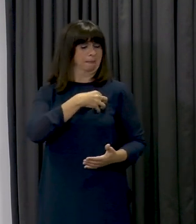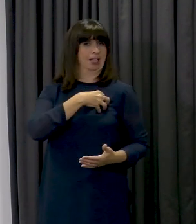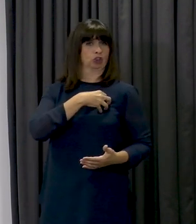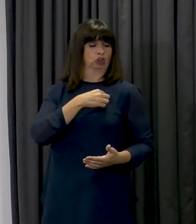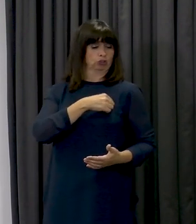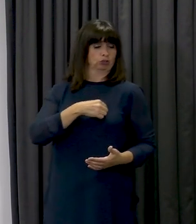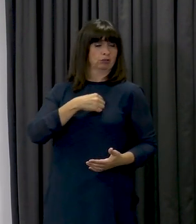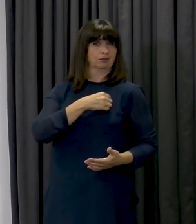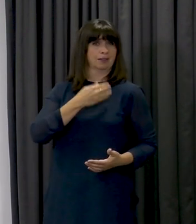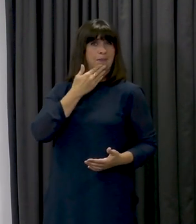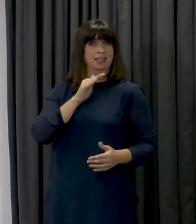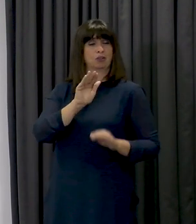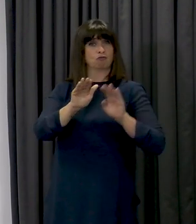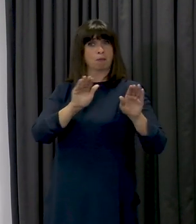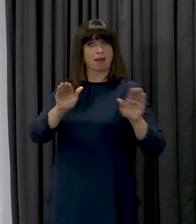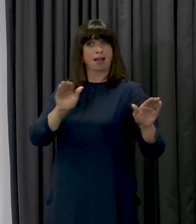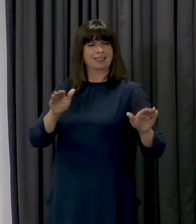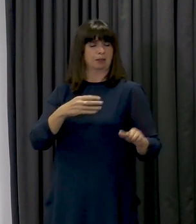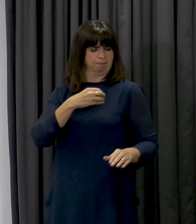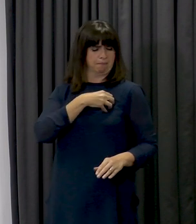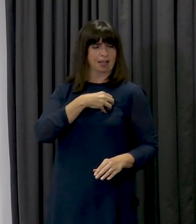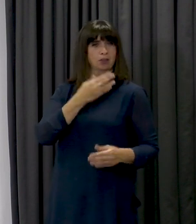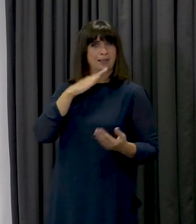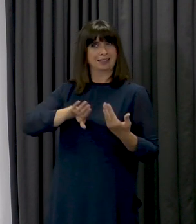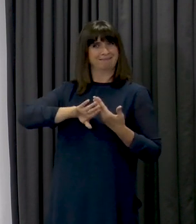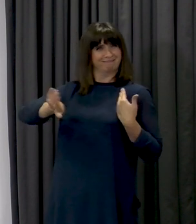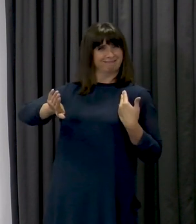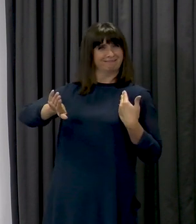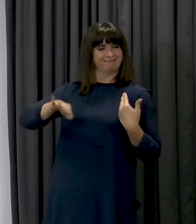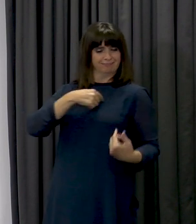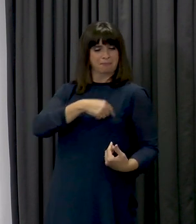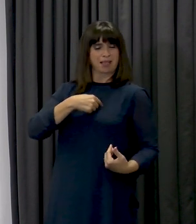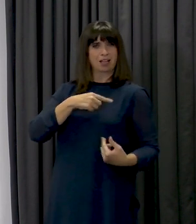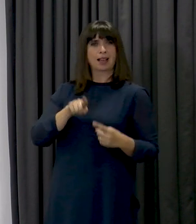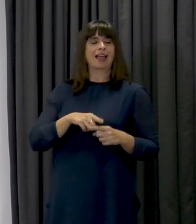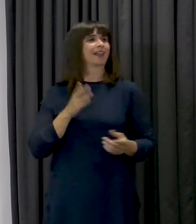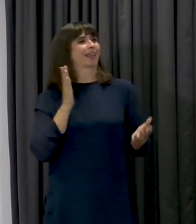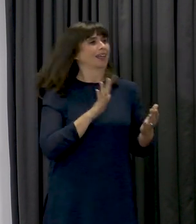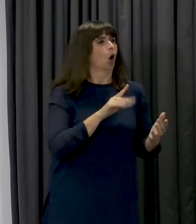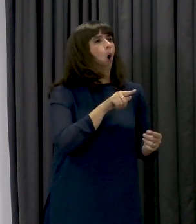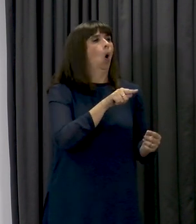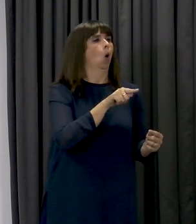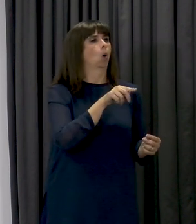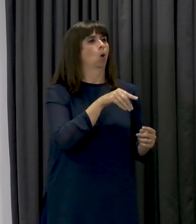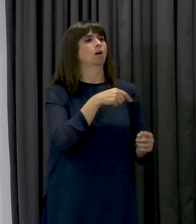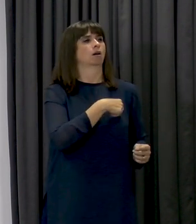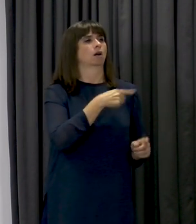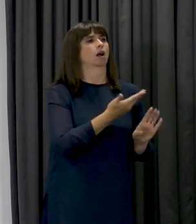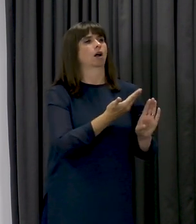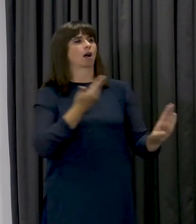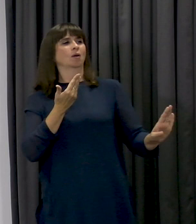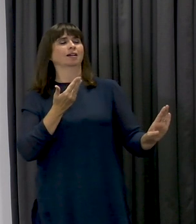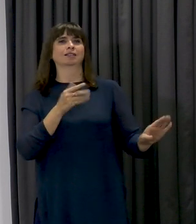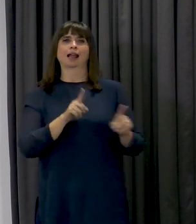badge, reminding other people of the importance of maintaining a social distance. So there are many ways in